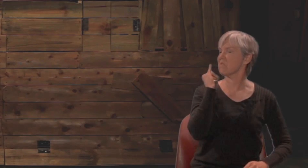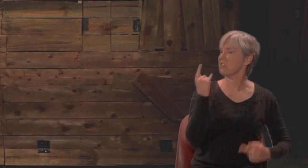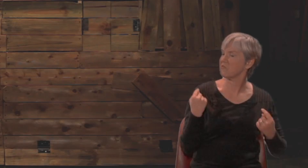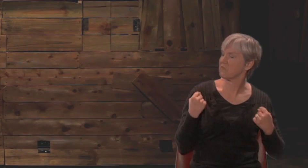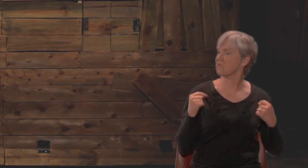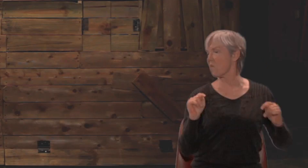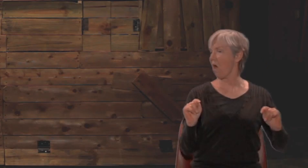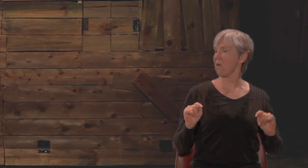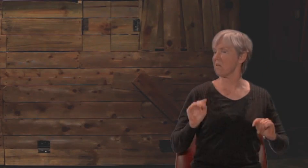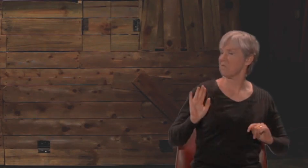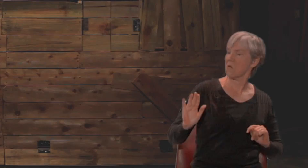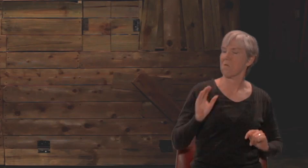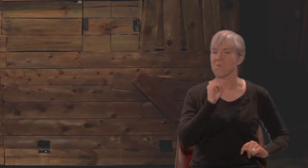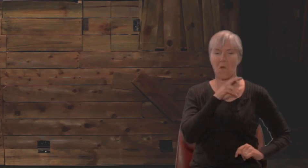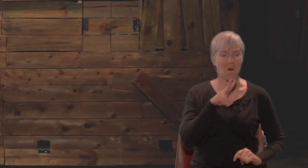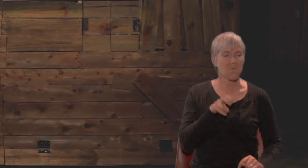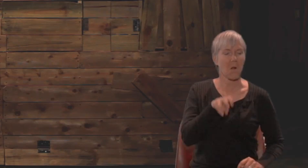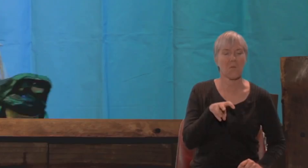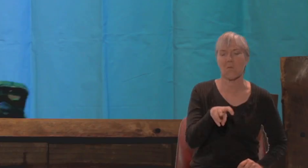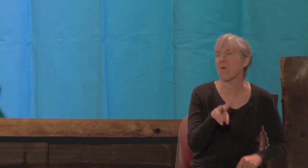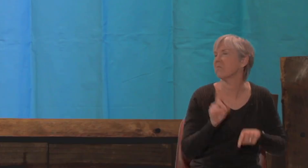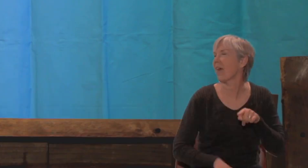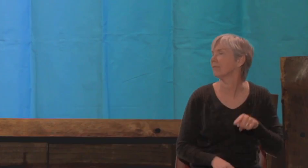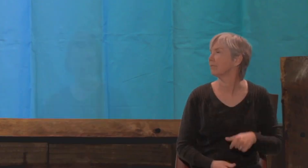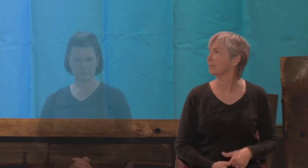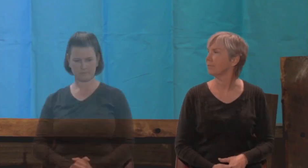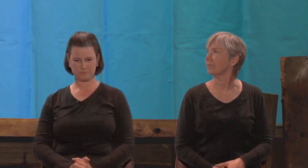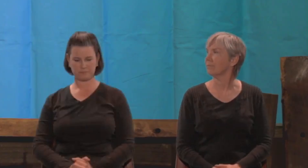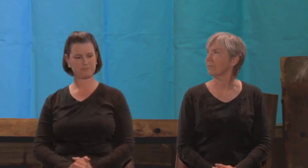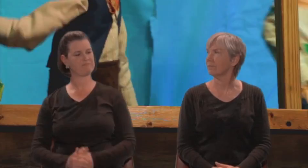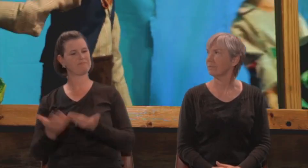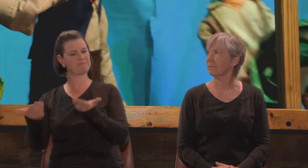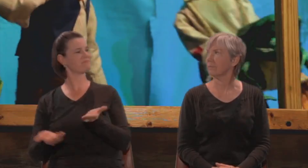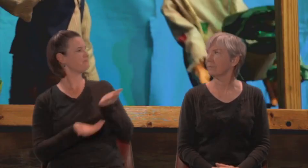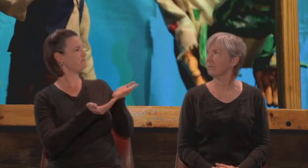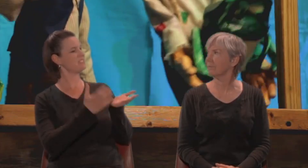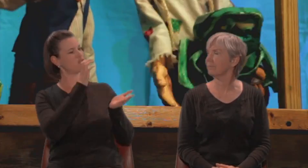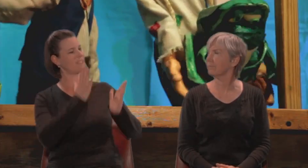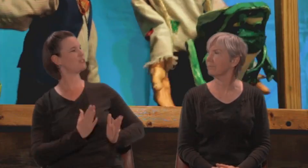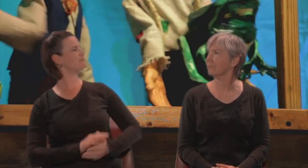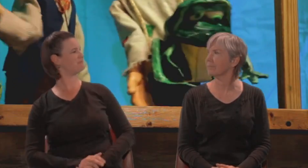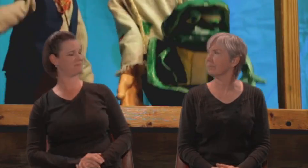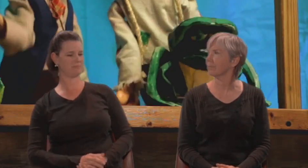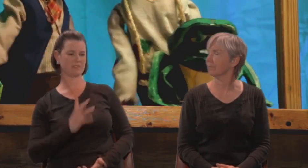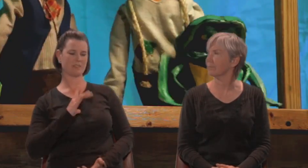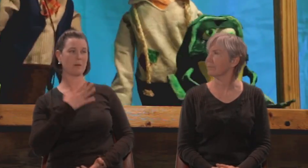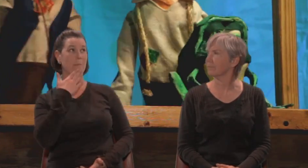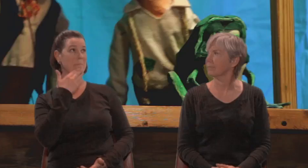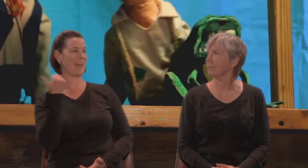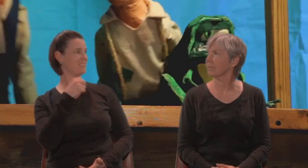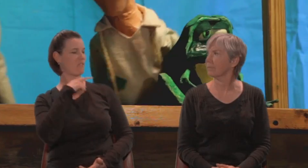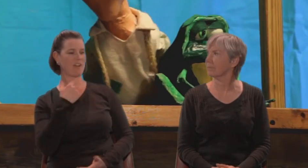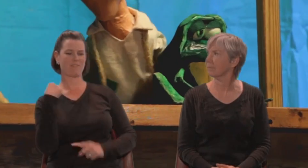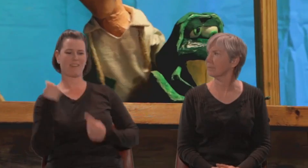frog to hop now. Here you go, stranger. The finest frog I ever did see.